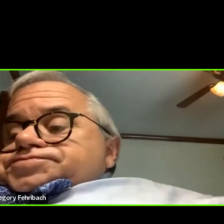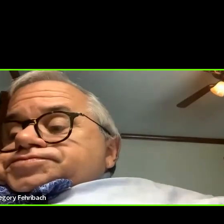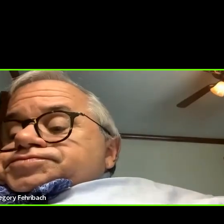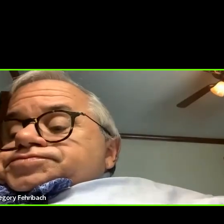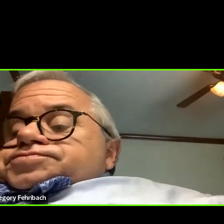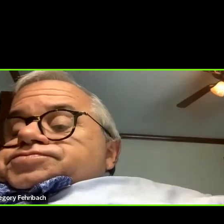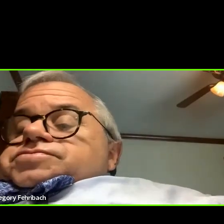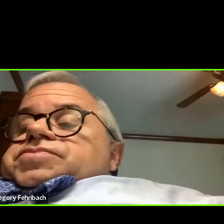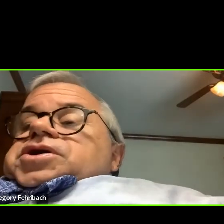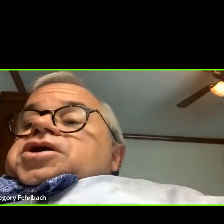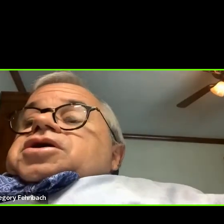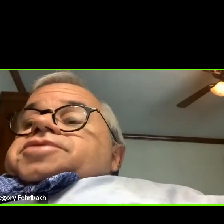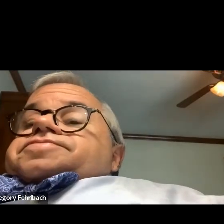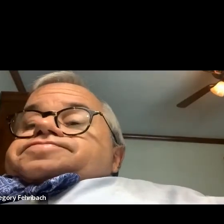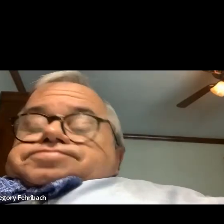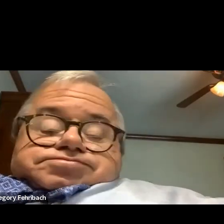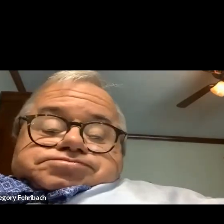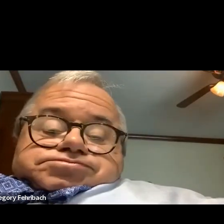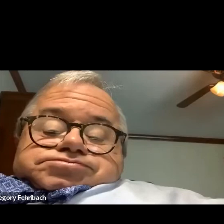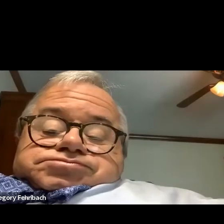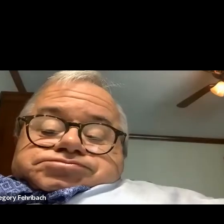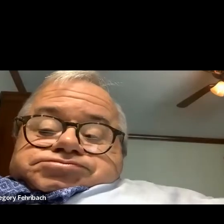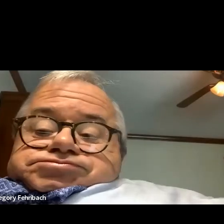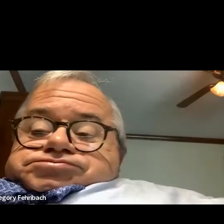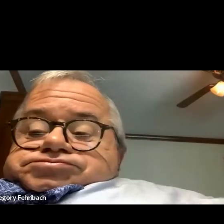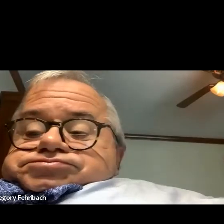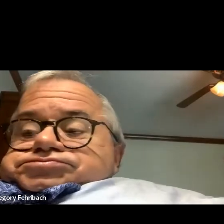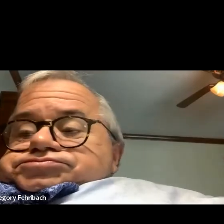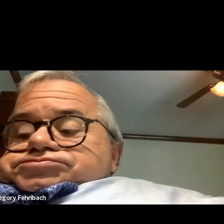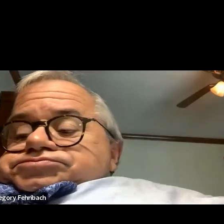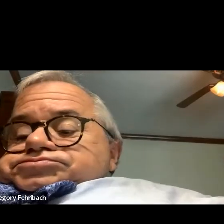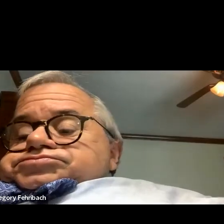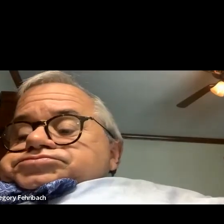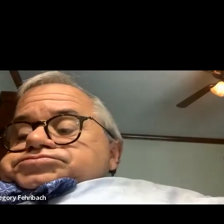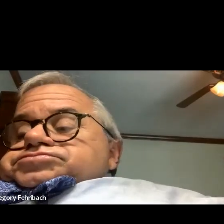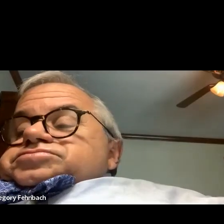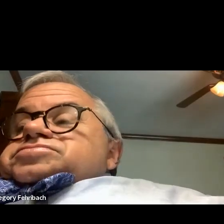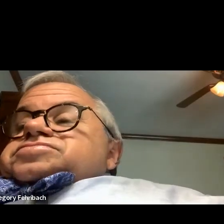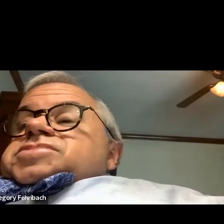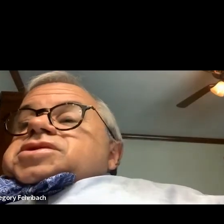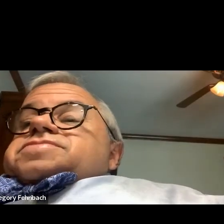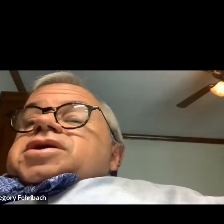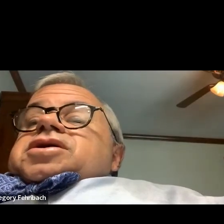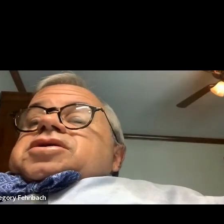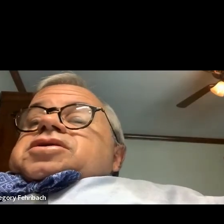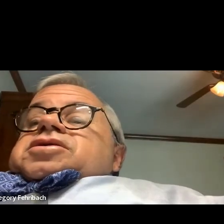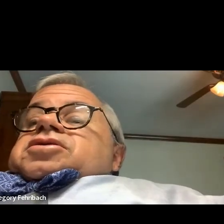hand. Aye. Aye. Aye. Aye. Aye. Aye.